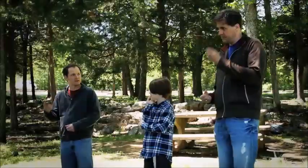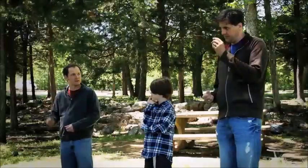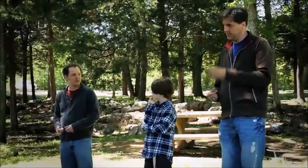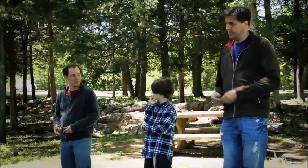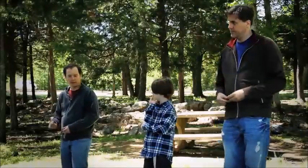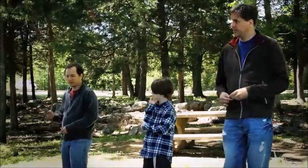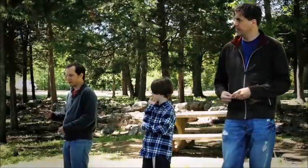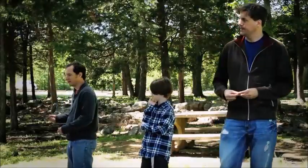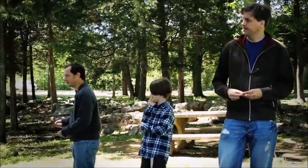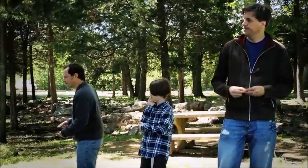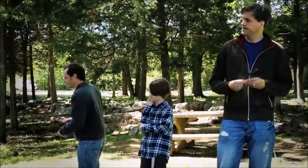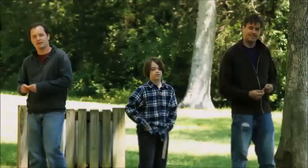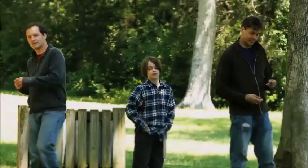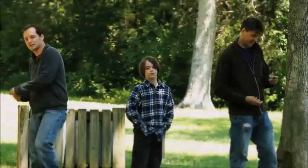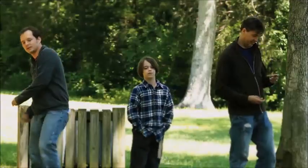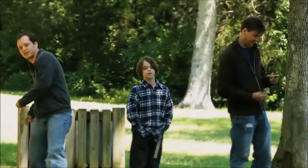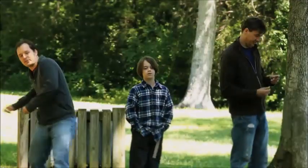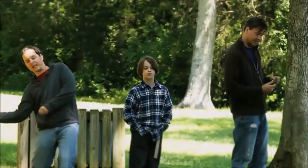I'll skip to that one.